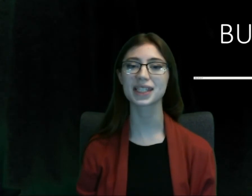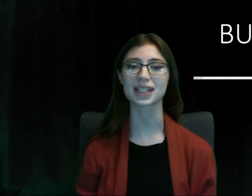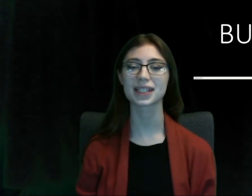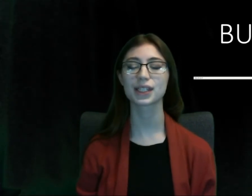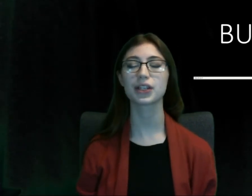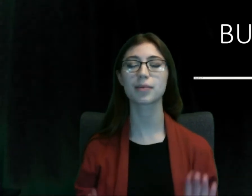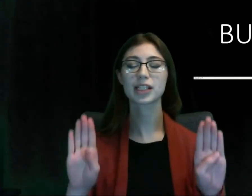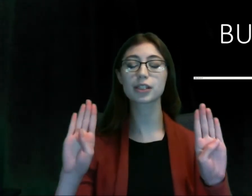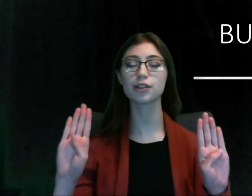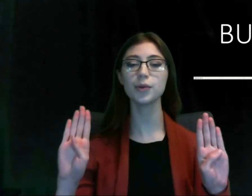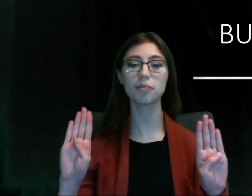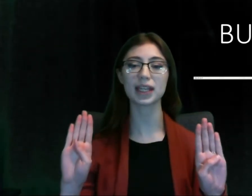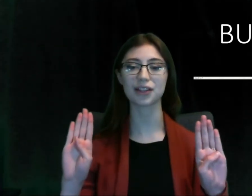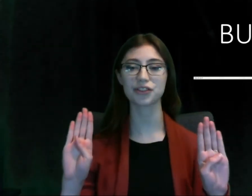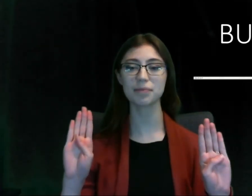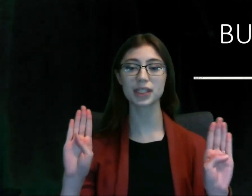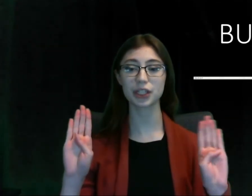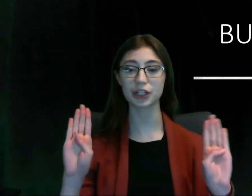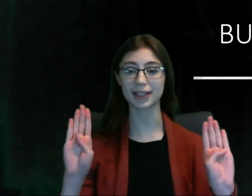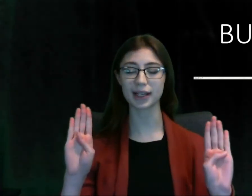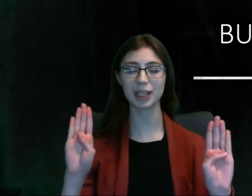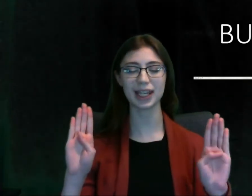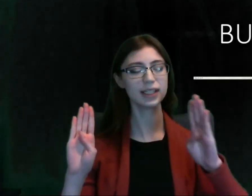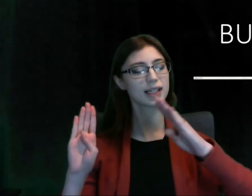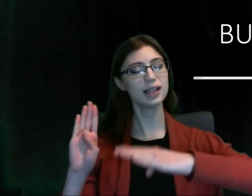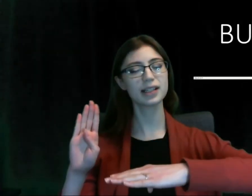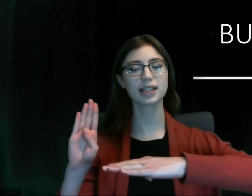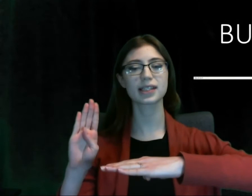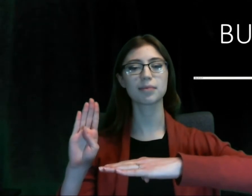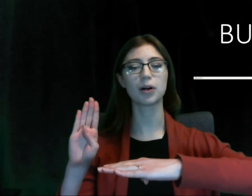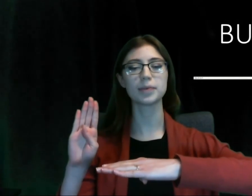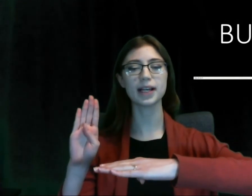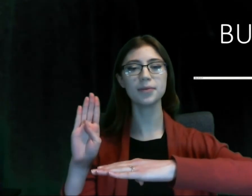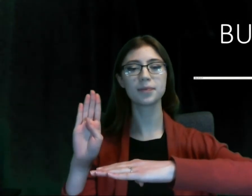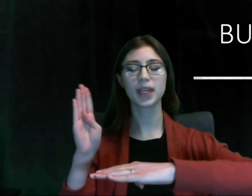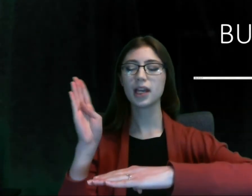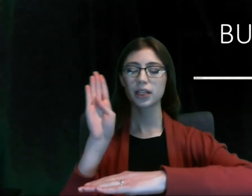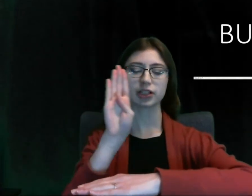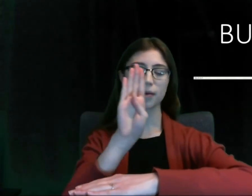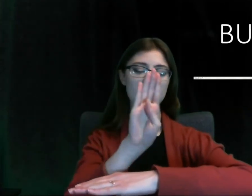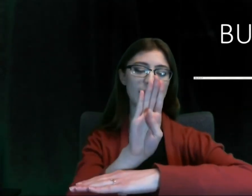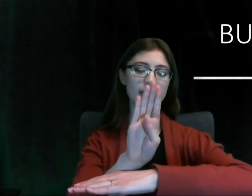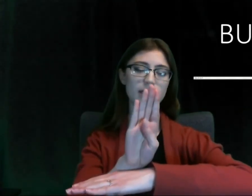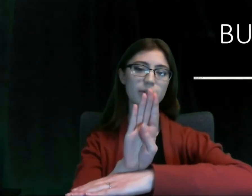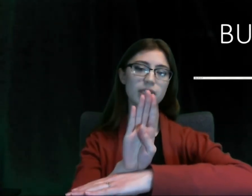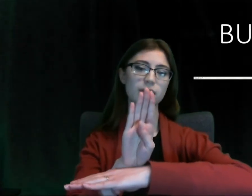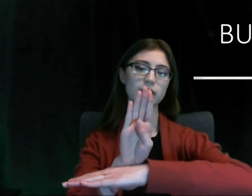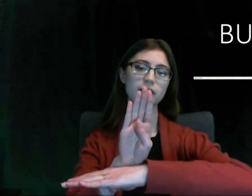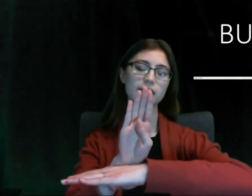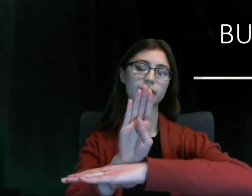Business. You're going to make two B hand shapes. Your non-dominant hand is going to sit palm down. Your dominant hand is going to start near your